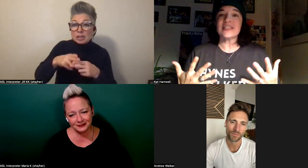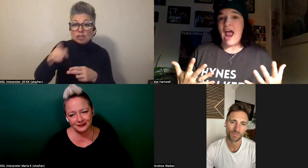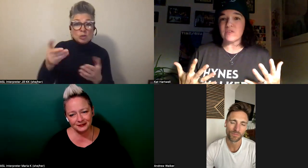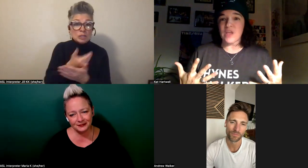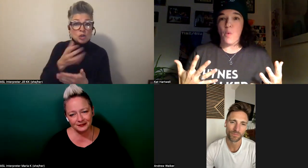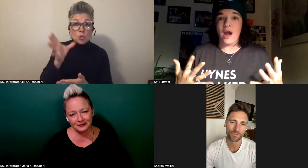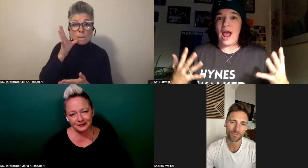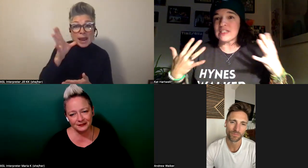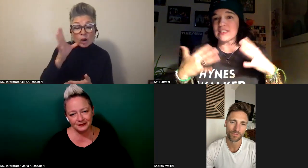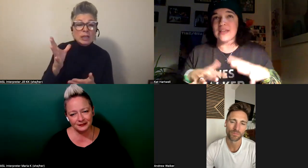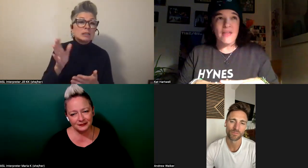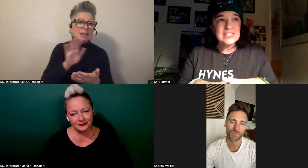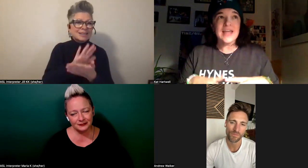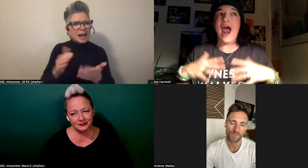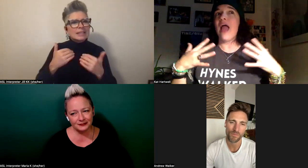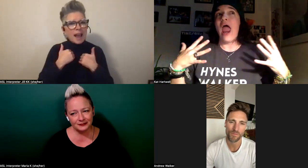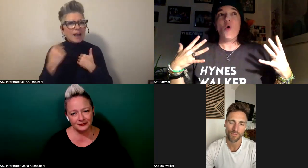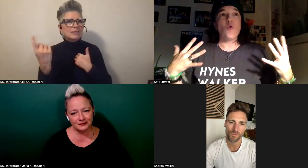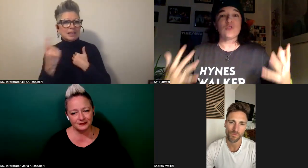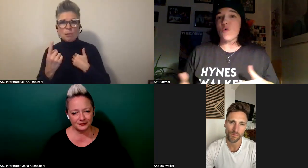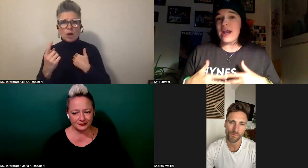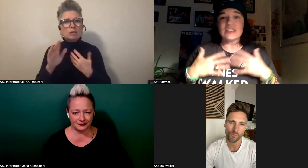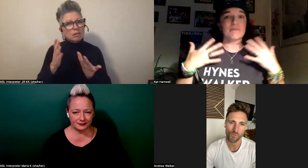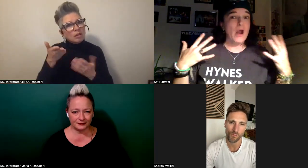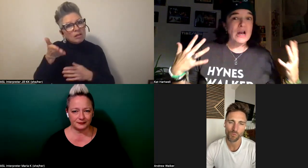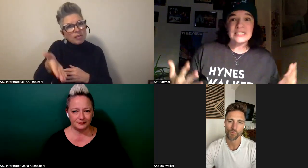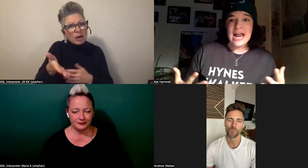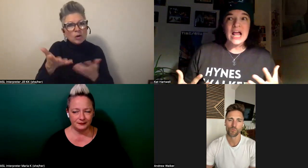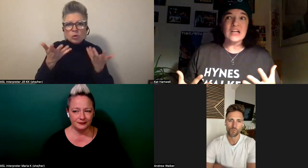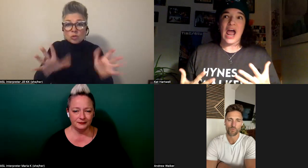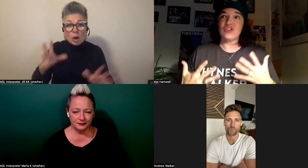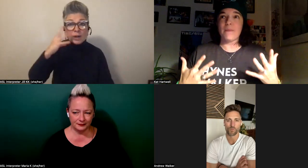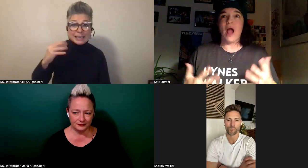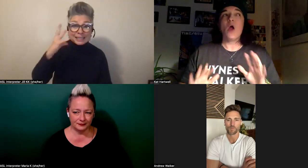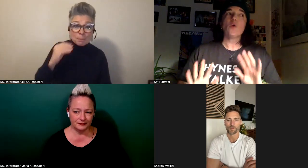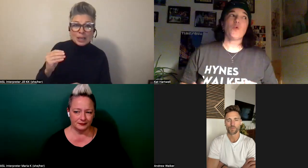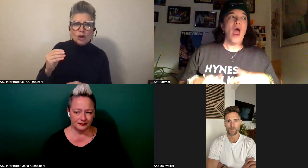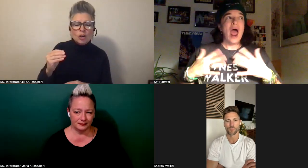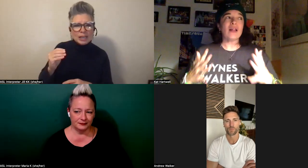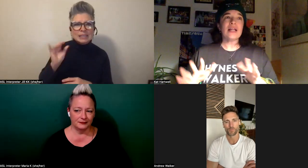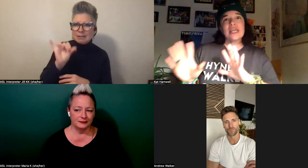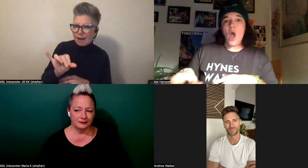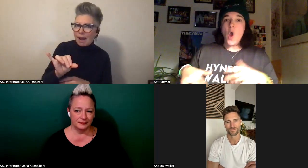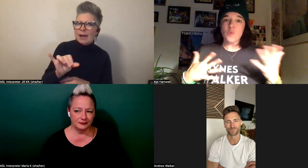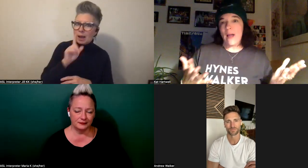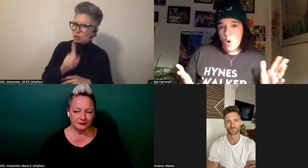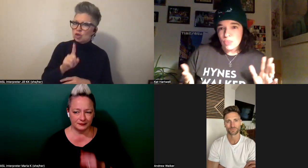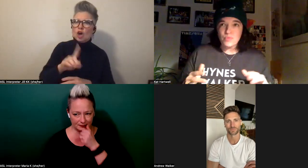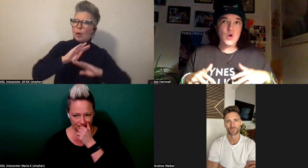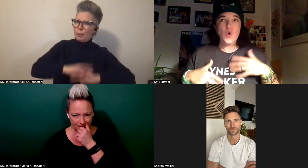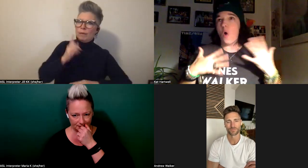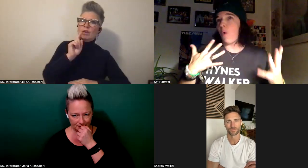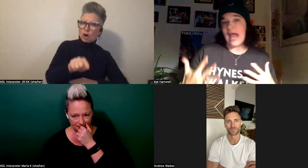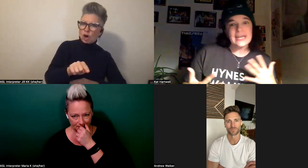it's nice to have someone on the staff who's already experienced kids, and she's like, at least he knows what I'm